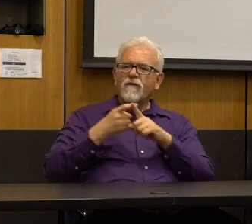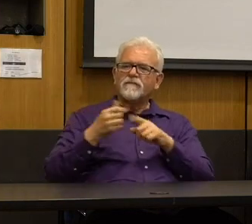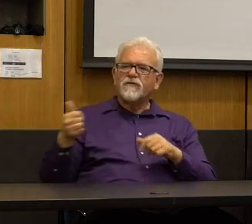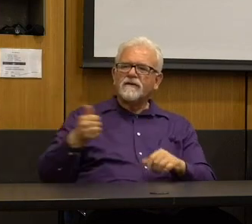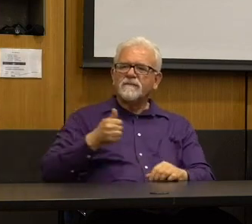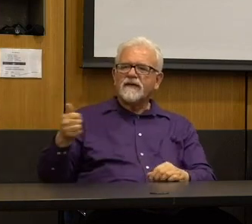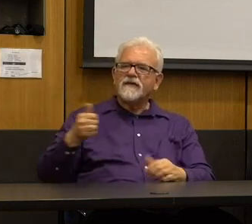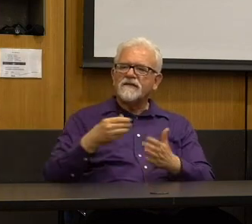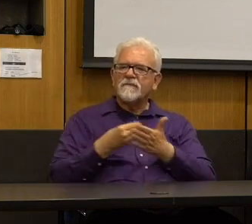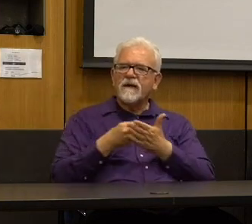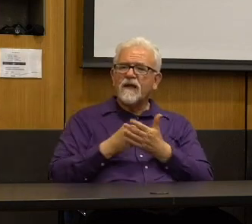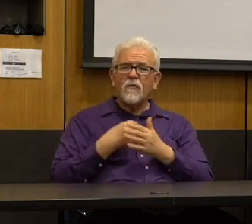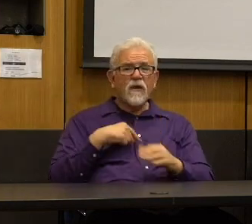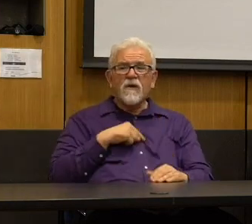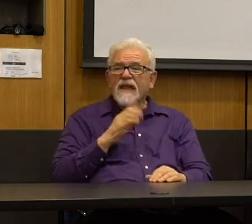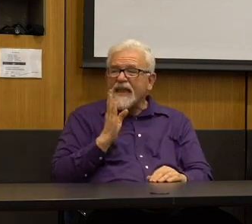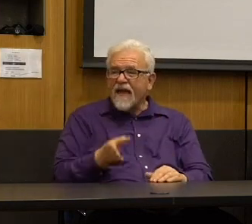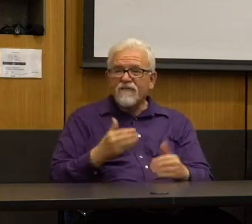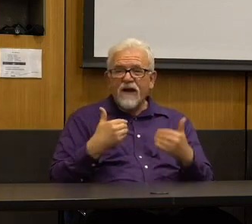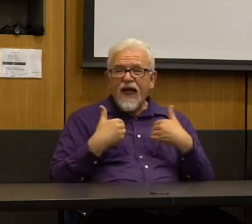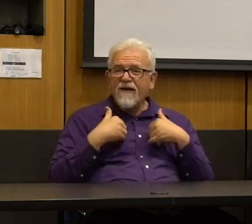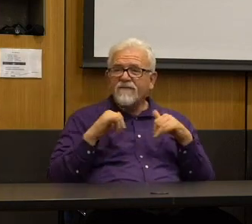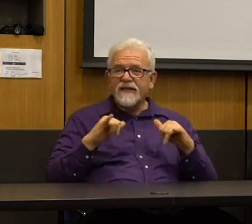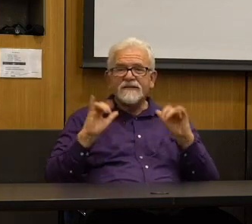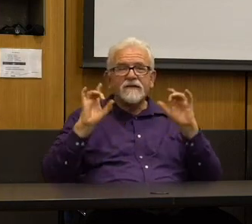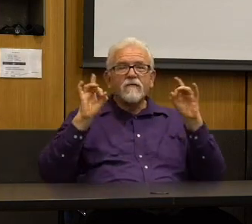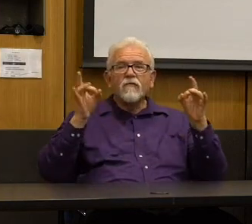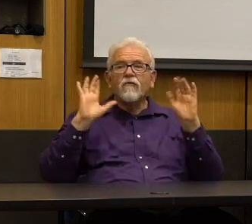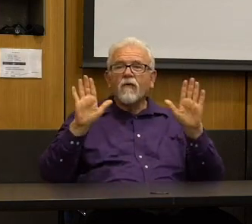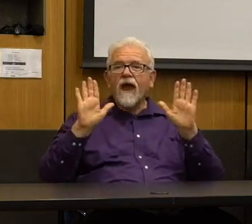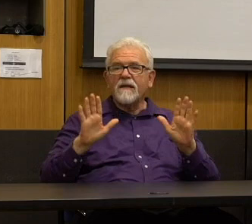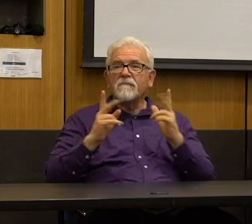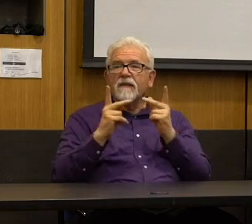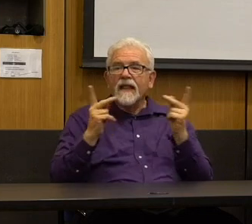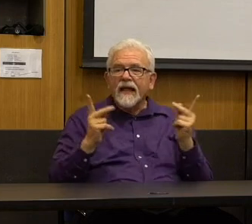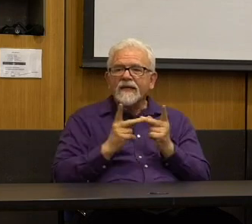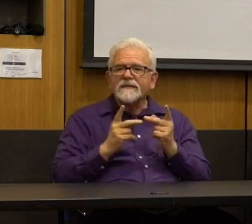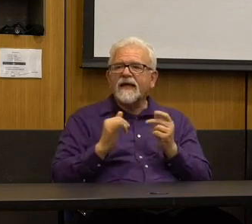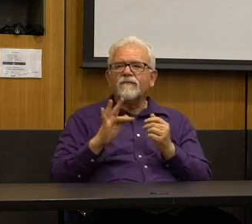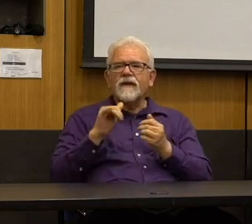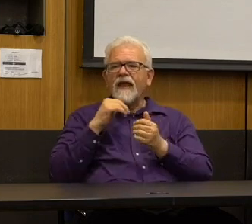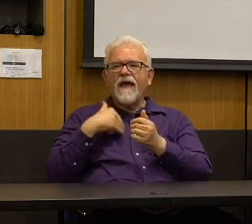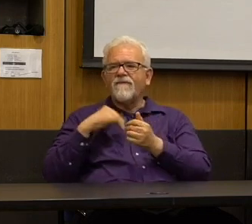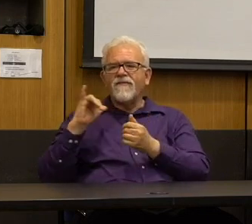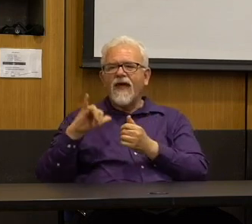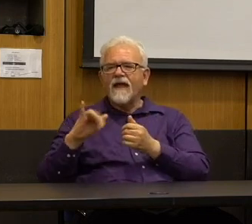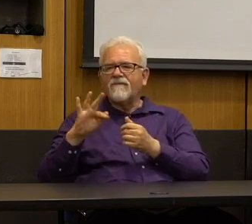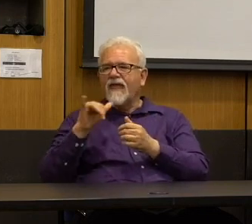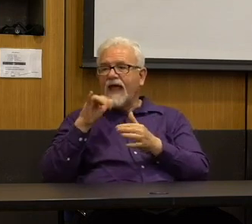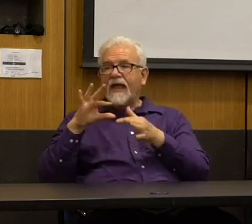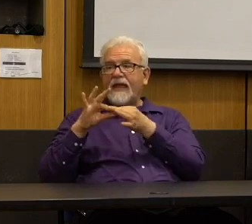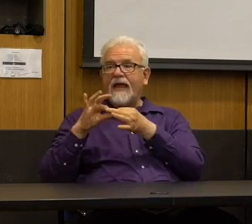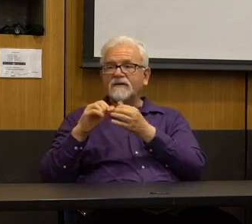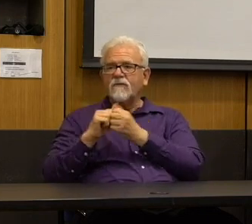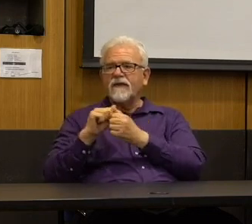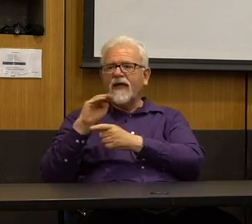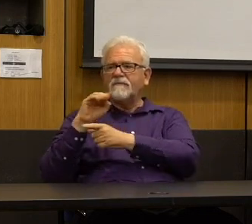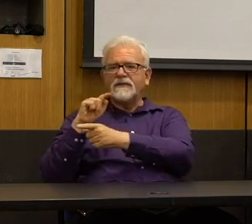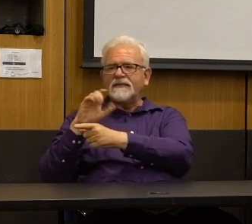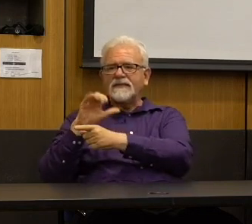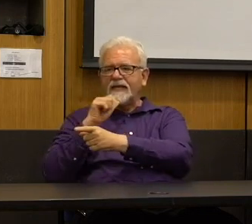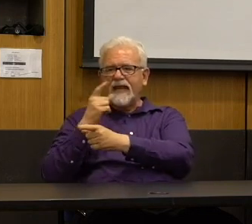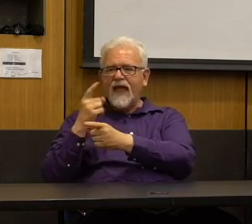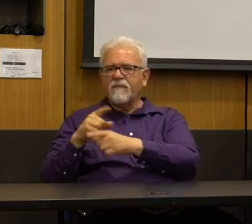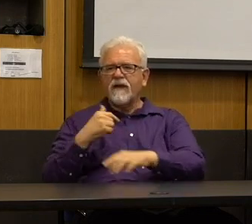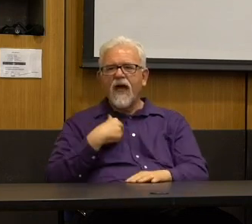transportation. And we would never have this grand place if we didn't have that connect money. And I